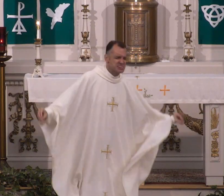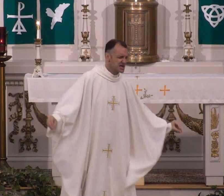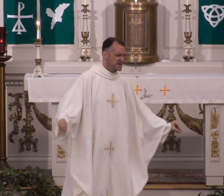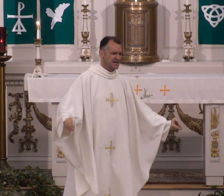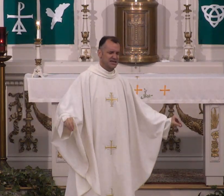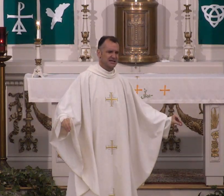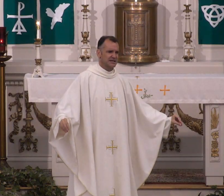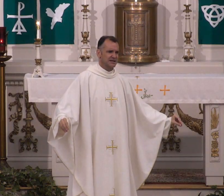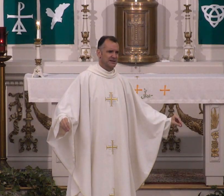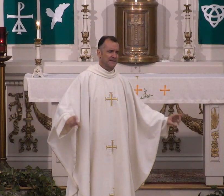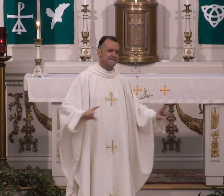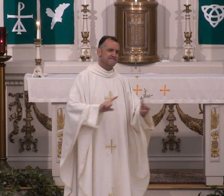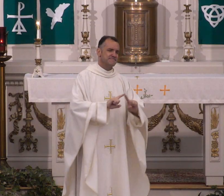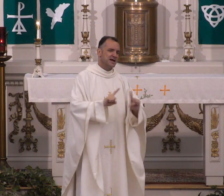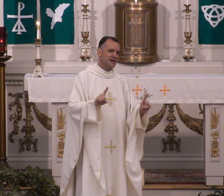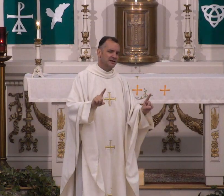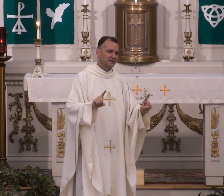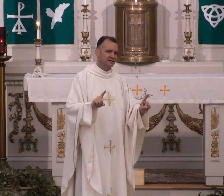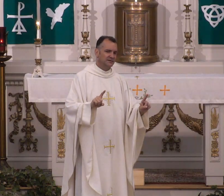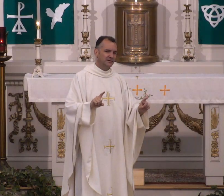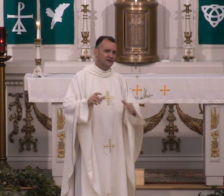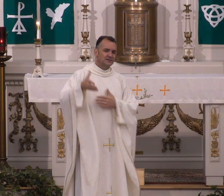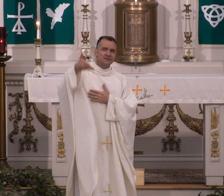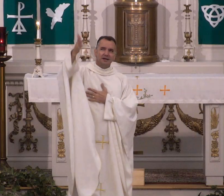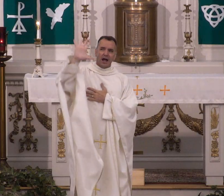to work. It's not going to do anything.